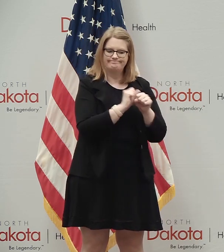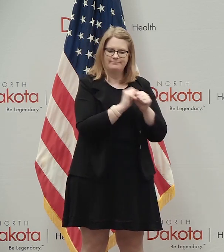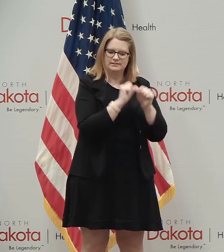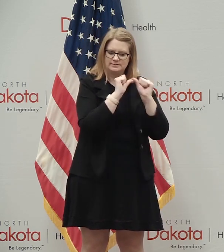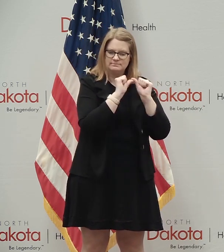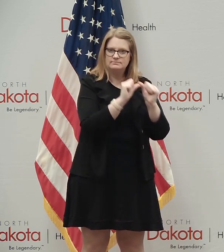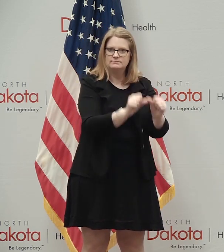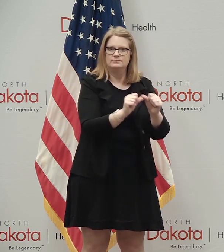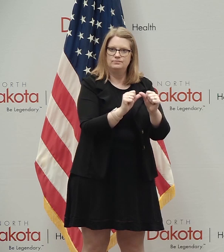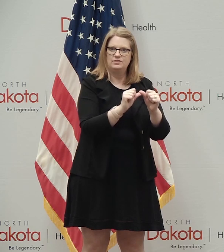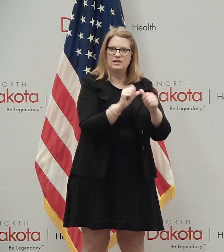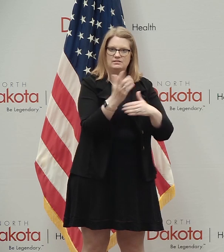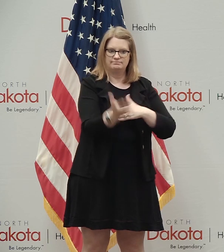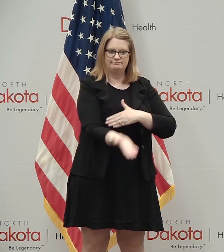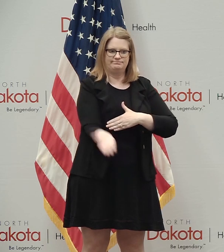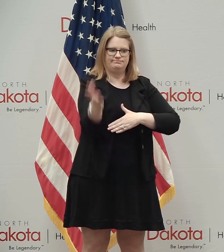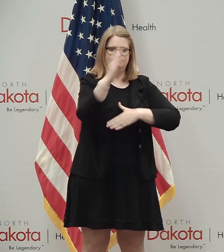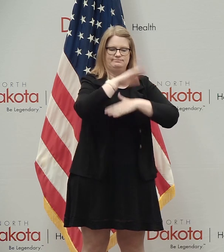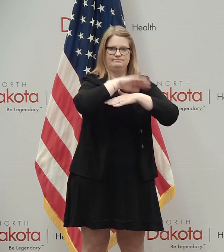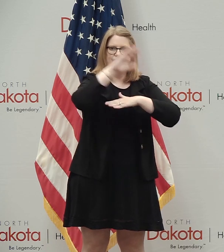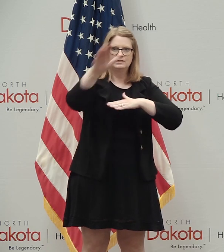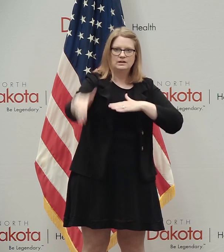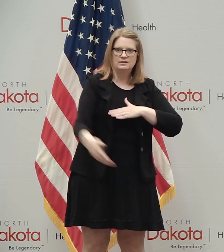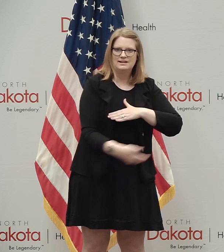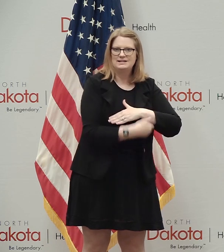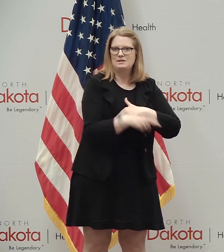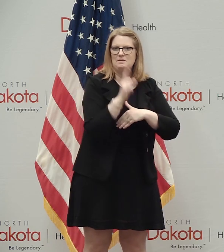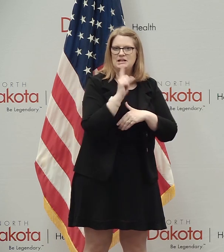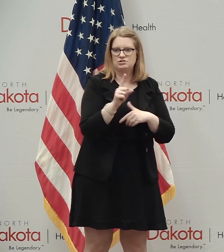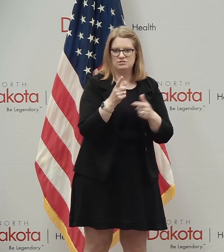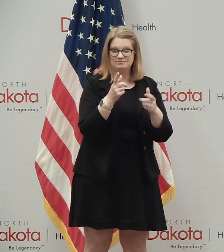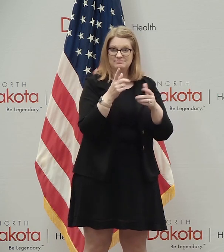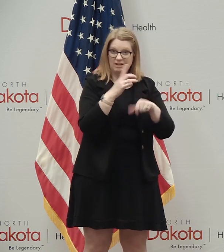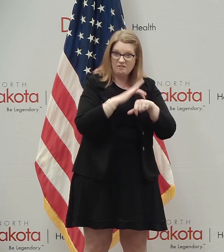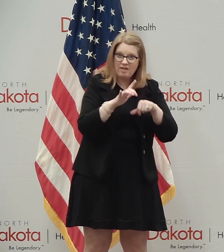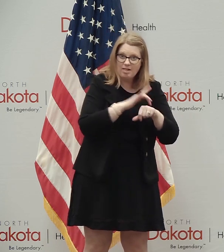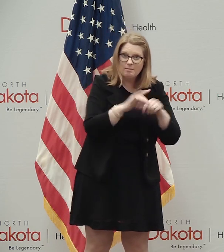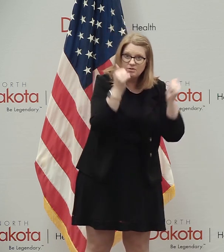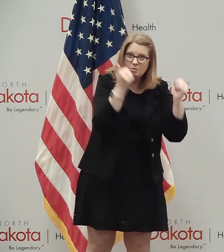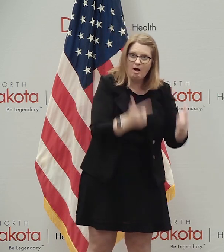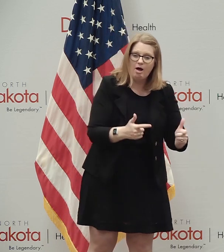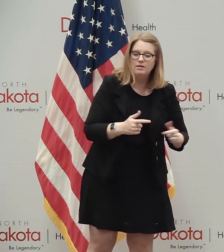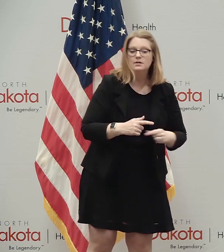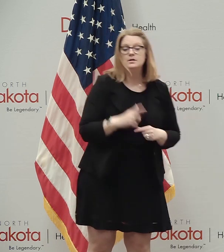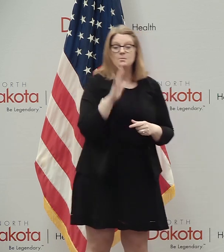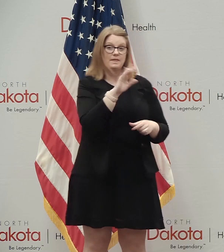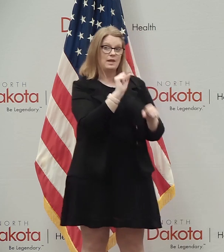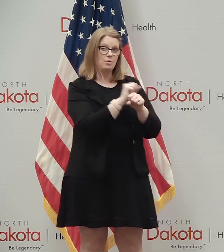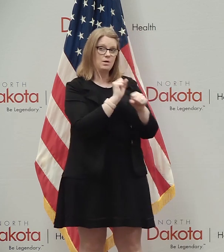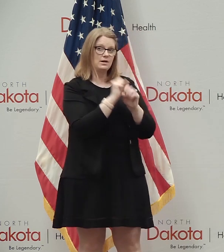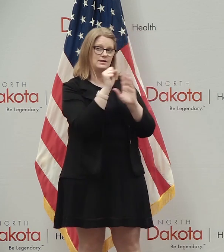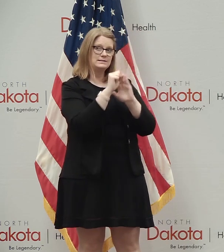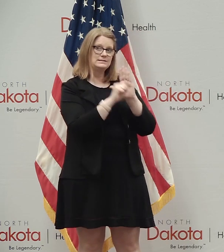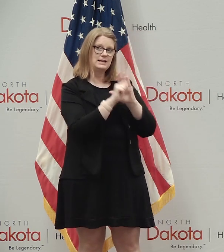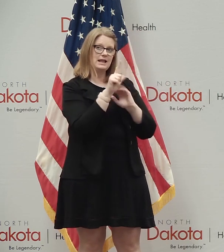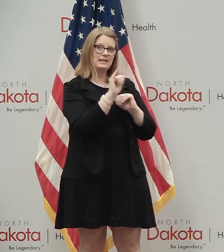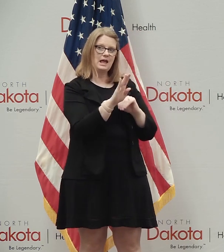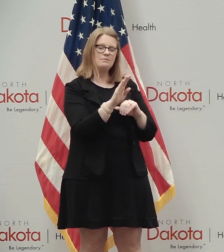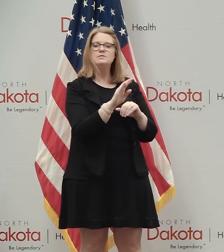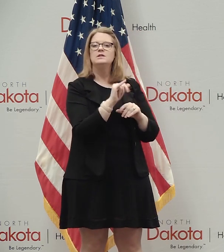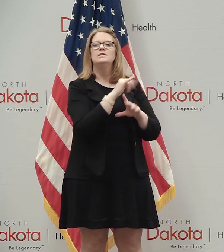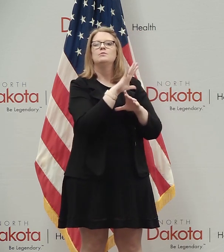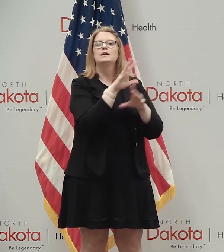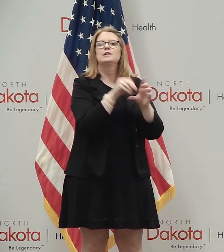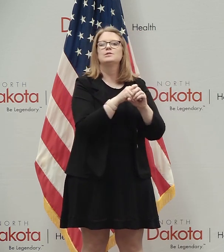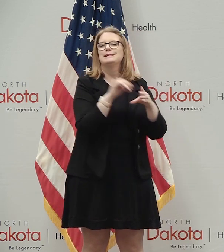round the clock to make sure that we are keeping the supply chain going, but their work at the state lab will count as intern credit.